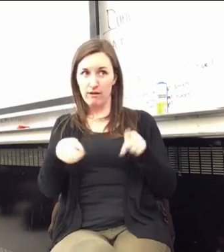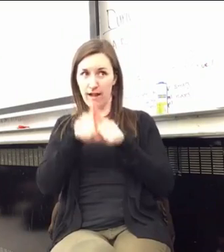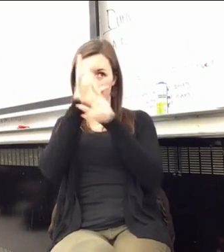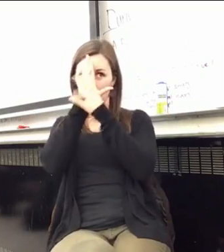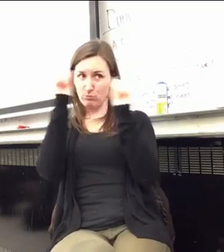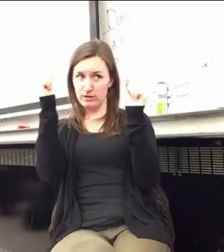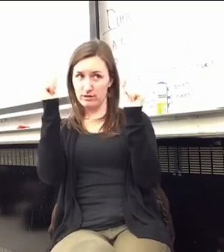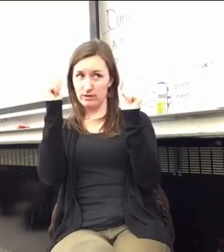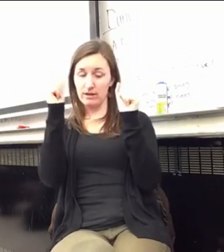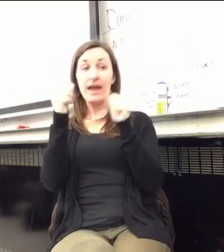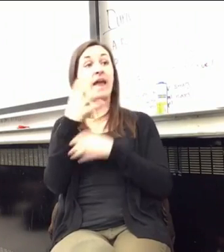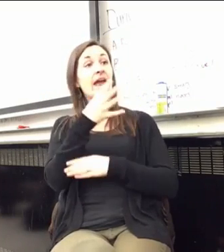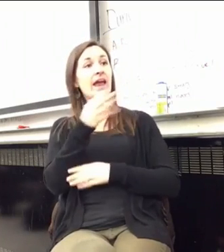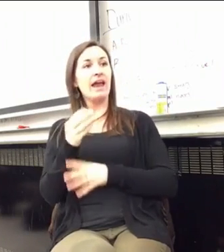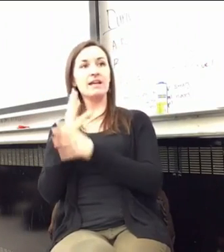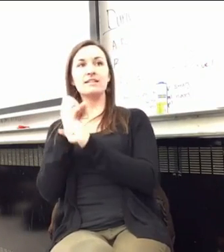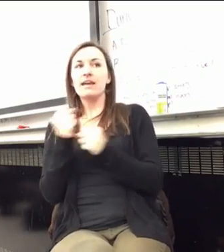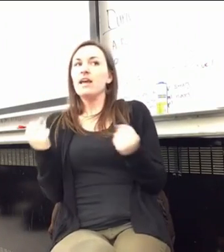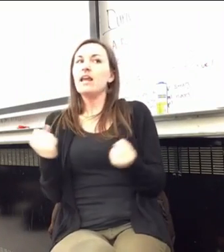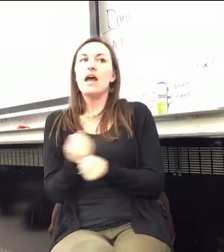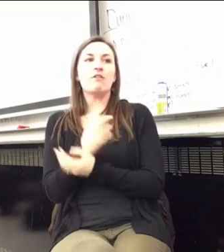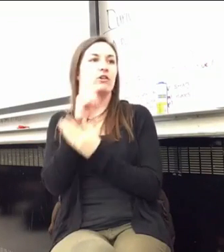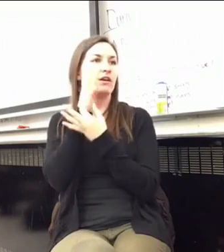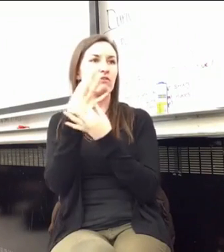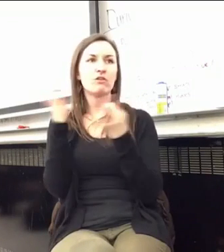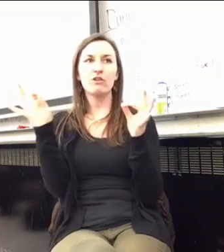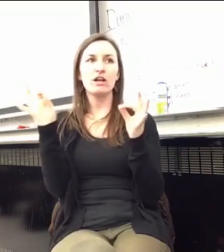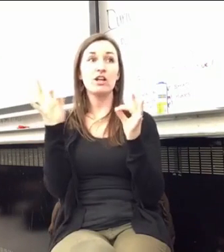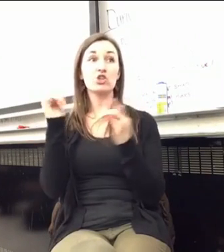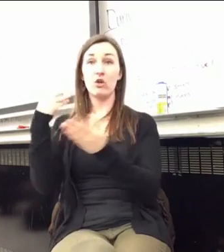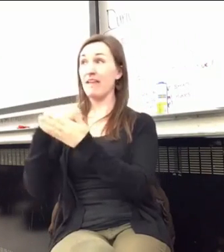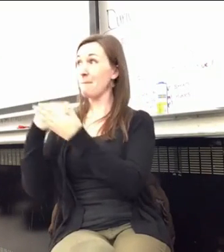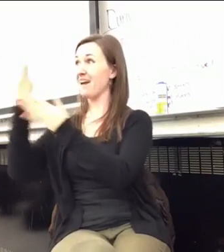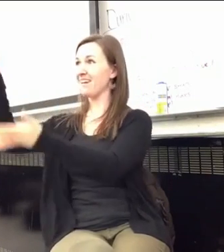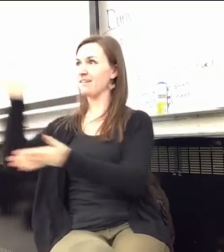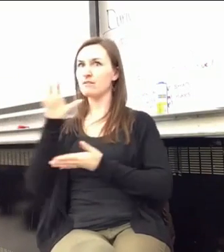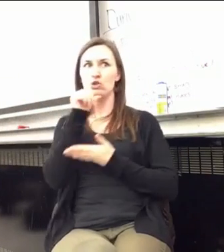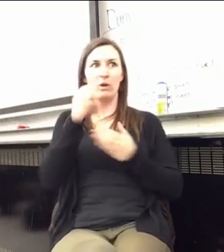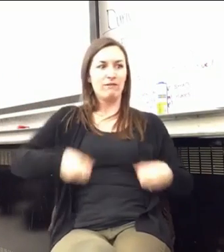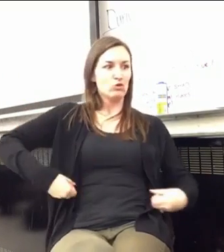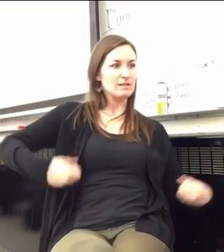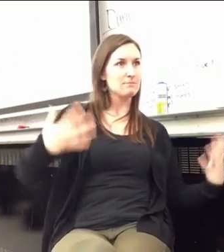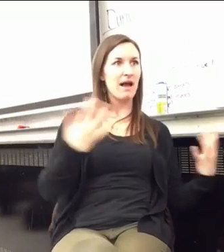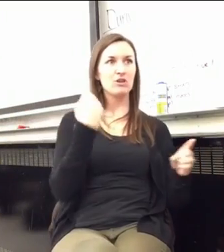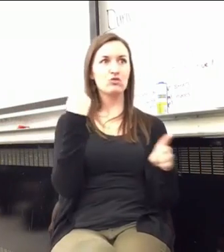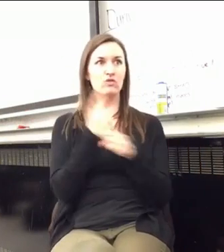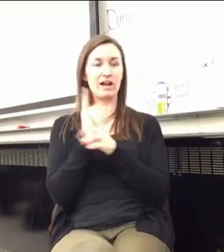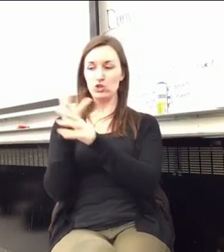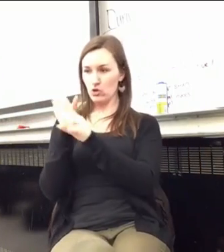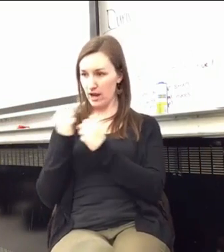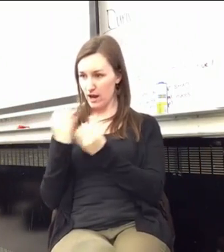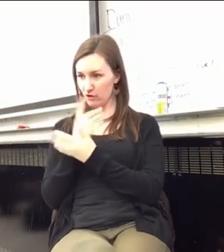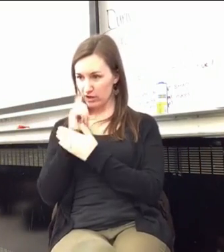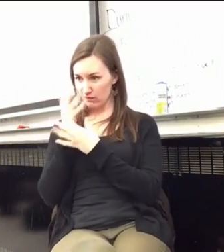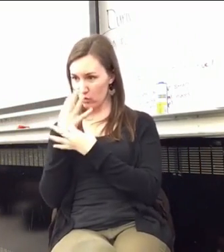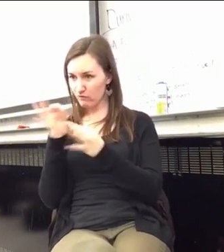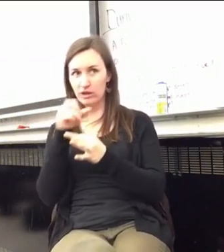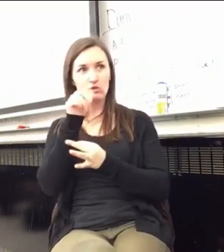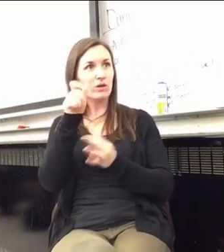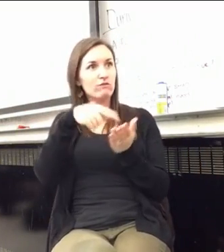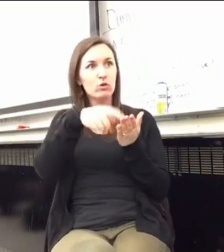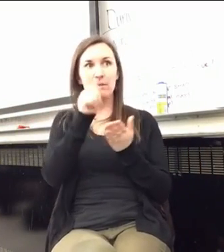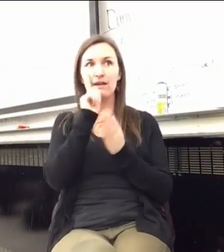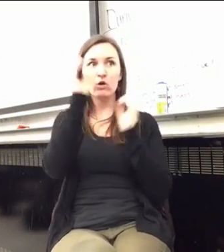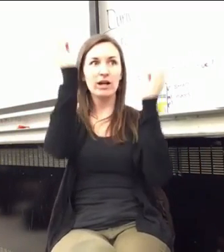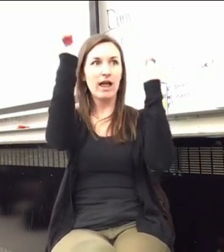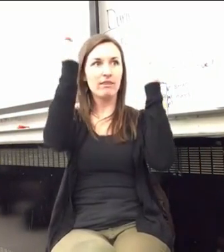They also get basically everything for free. So what happens is that when you're the president, you get all this stuff for free. You don't have to pay anything.